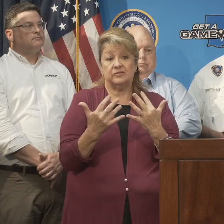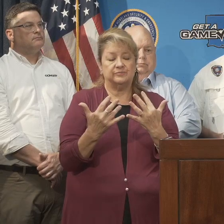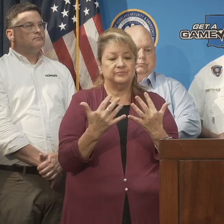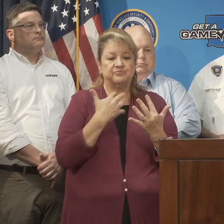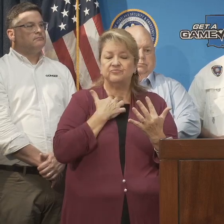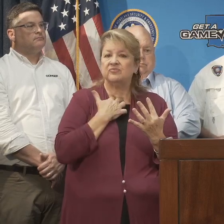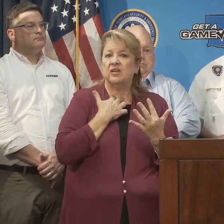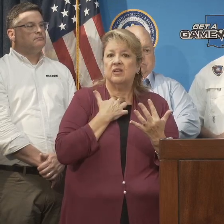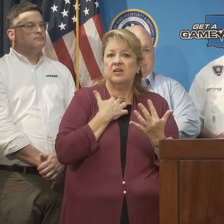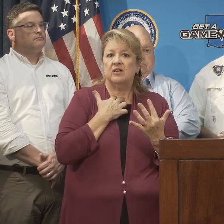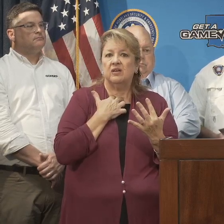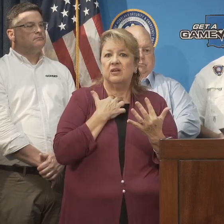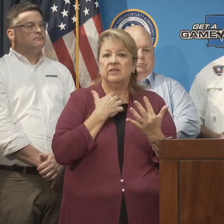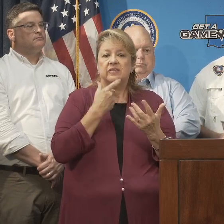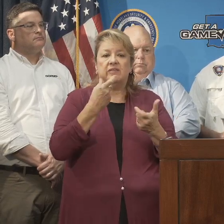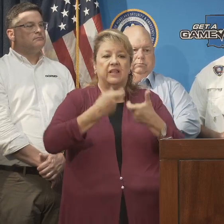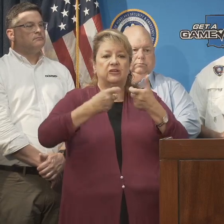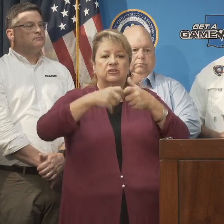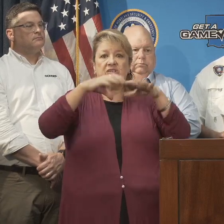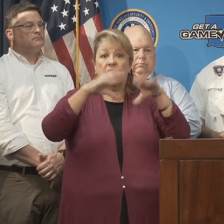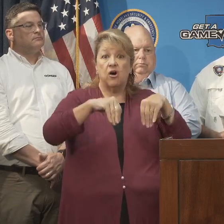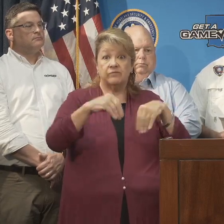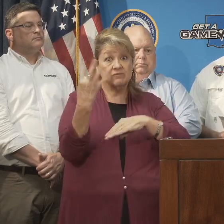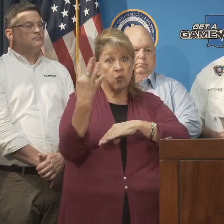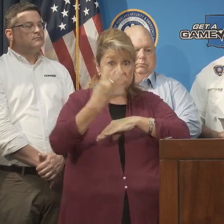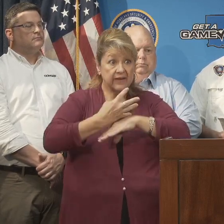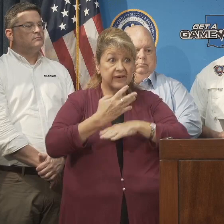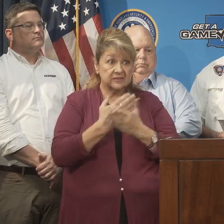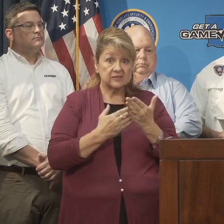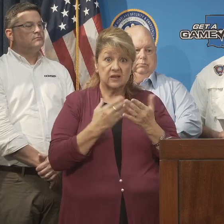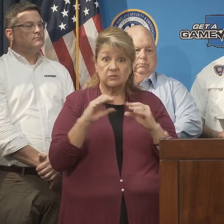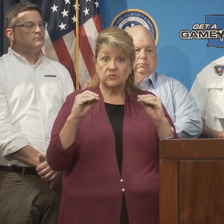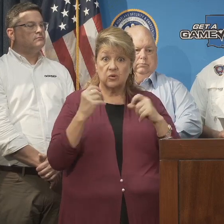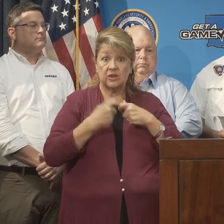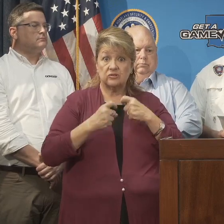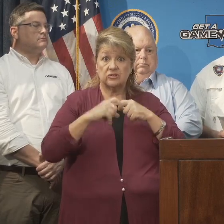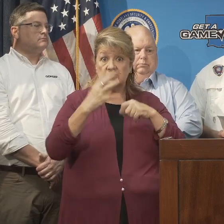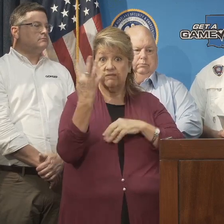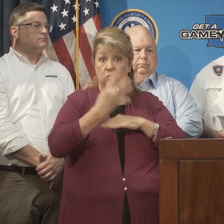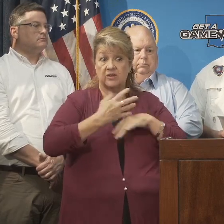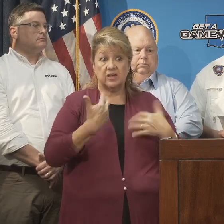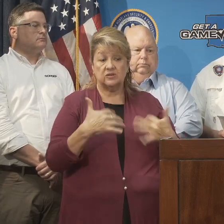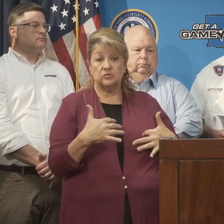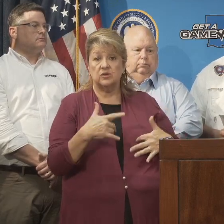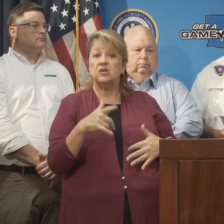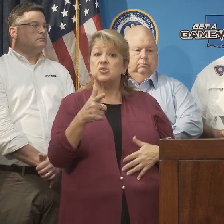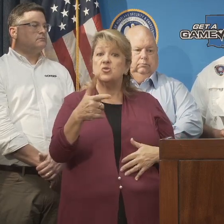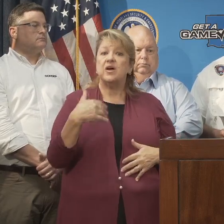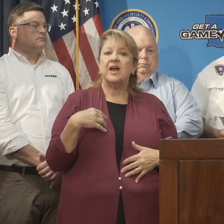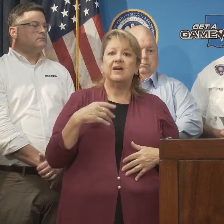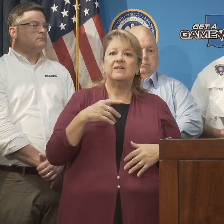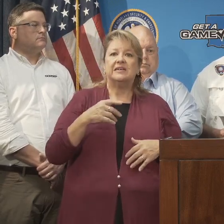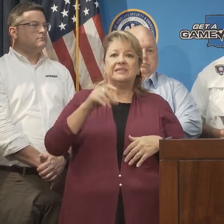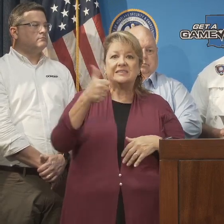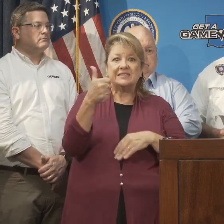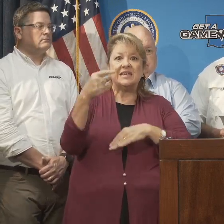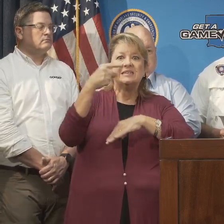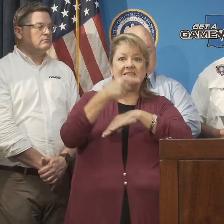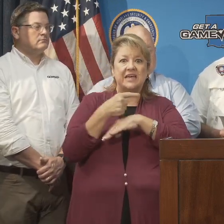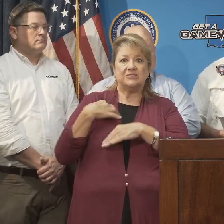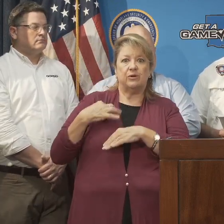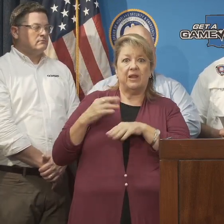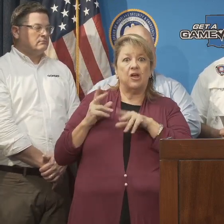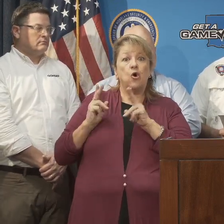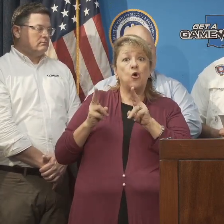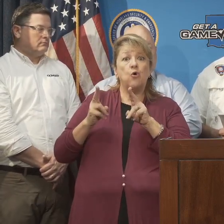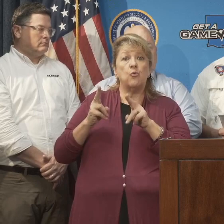lost power for as many as 4 days, to remind you that you have 10 days to make that